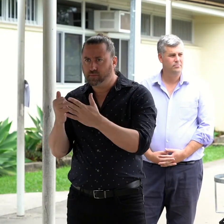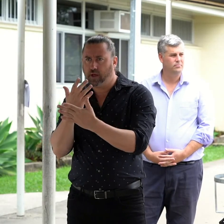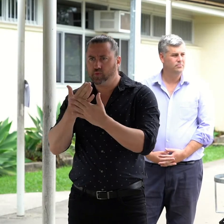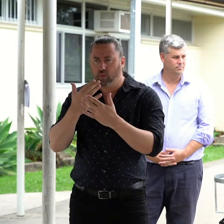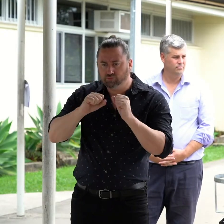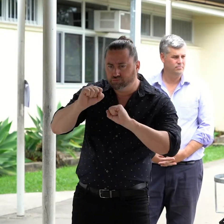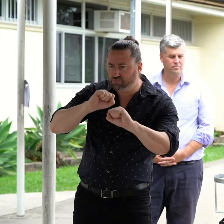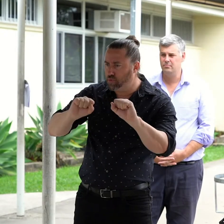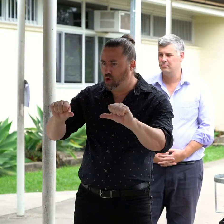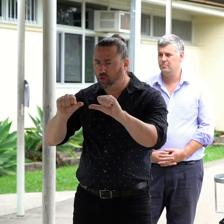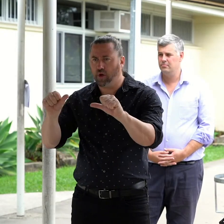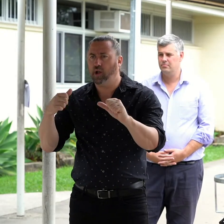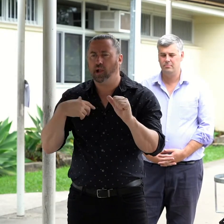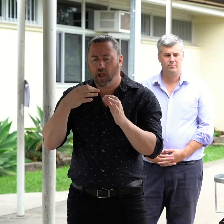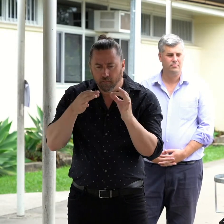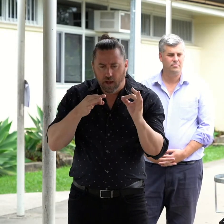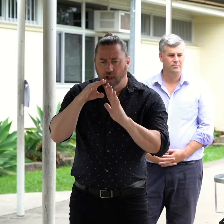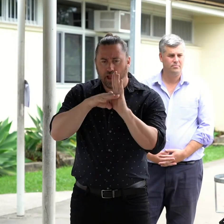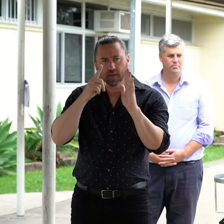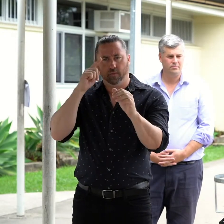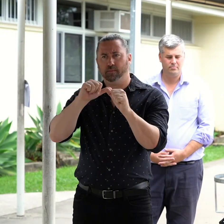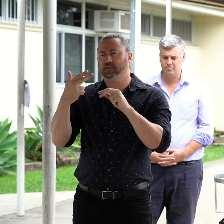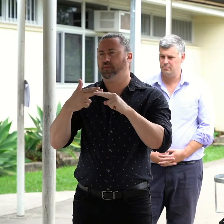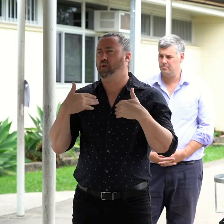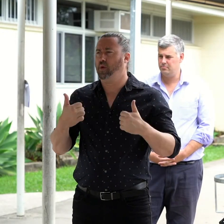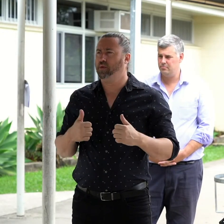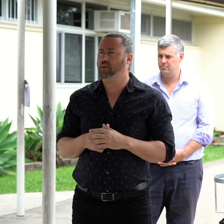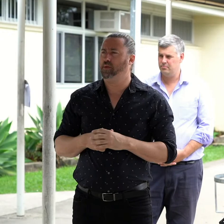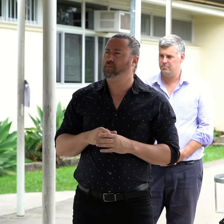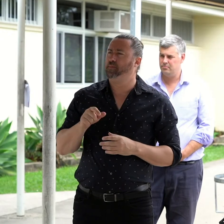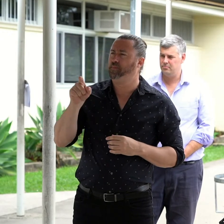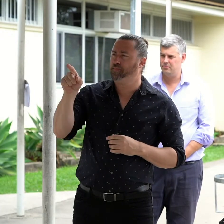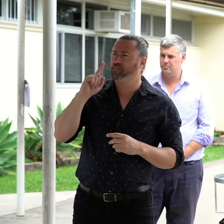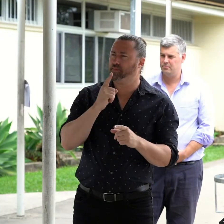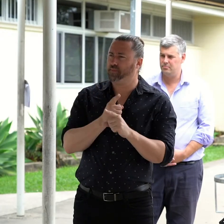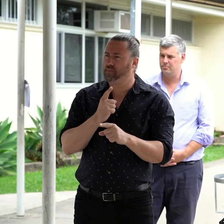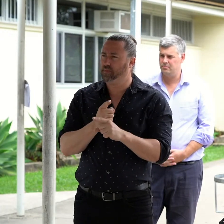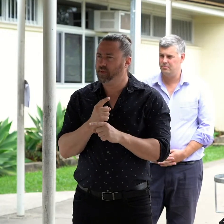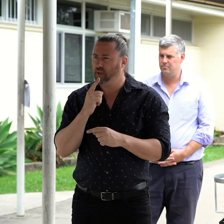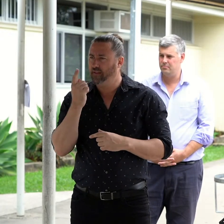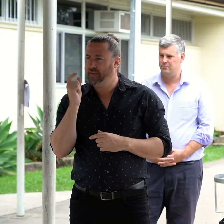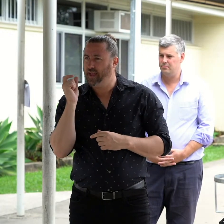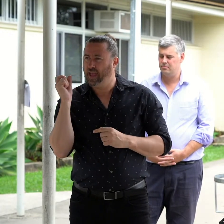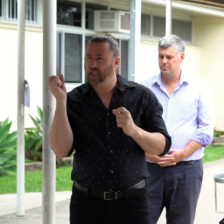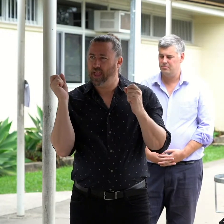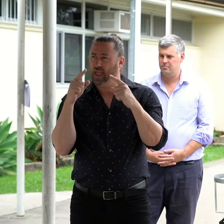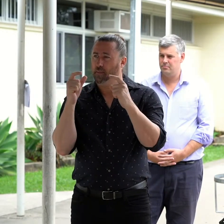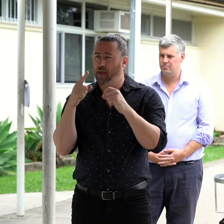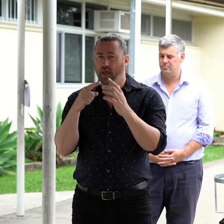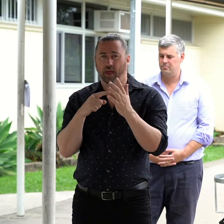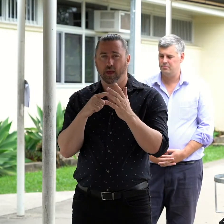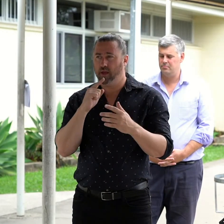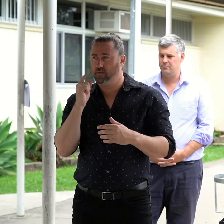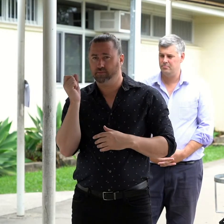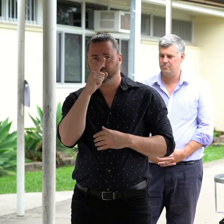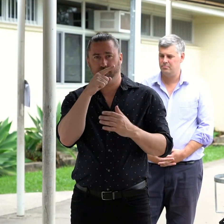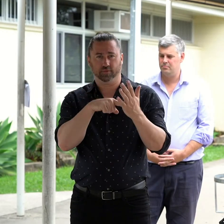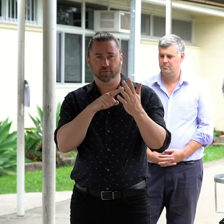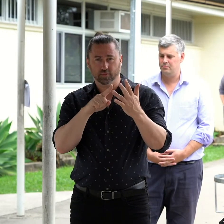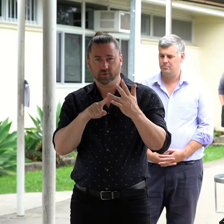it's responsible, and it's based on the best health advice. What's your reaction to this news that threatening emails are being sent to federal and